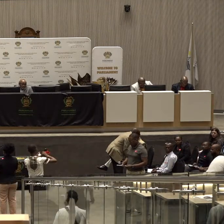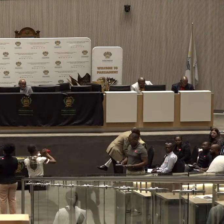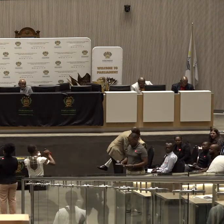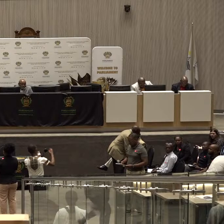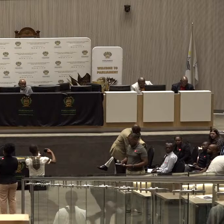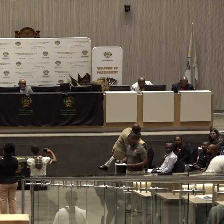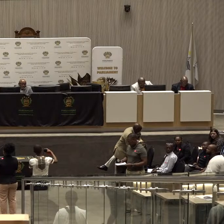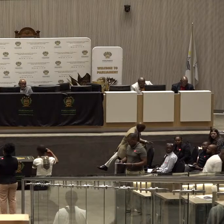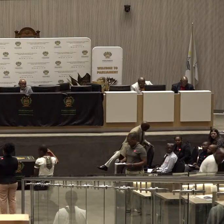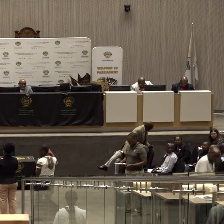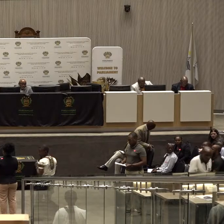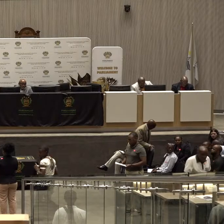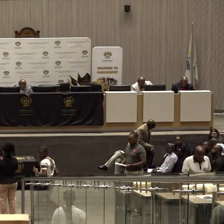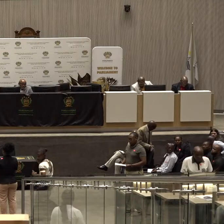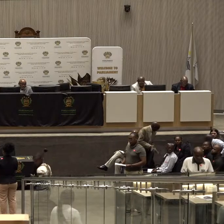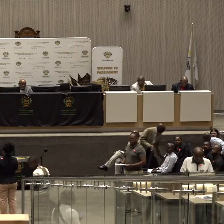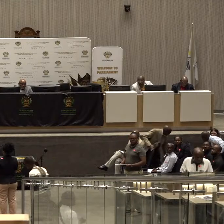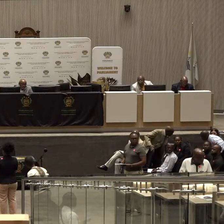foreign